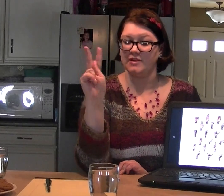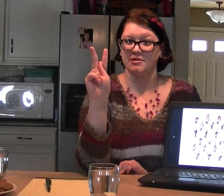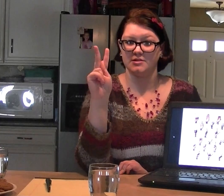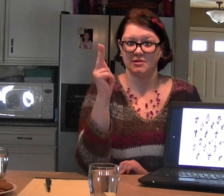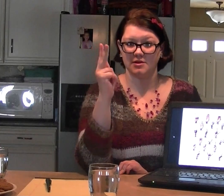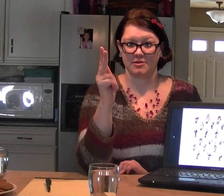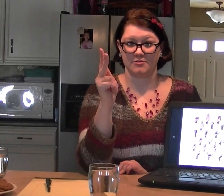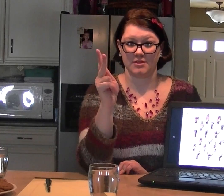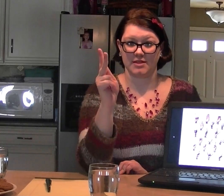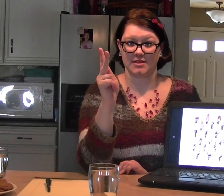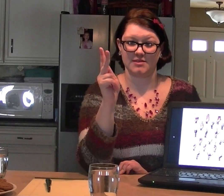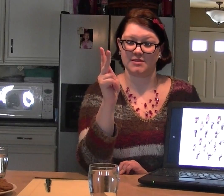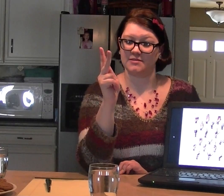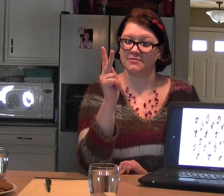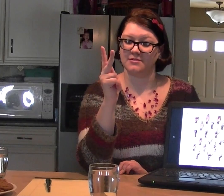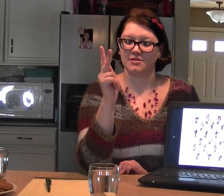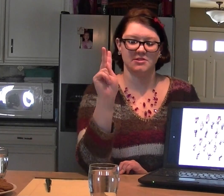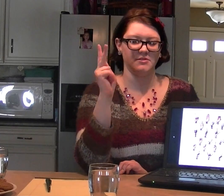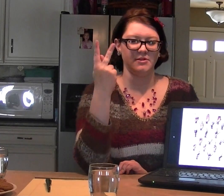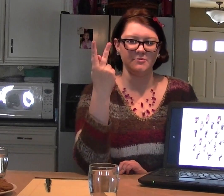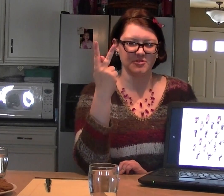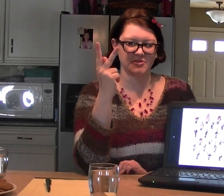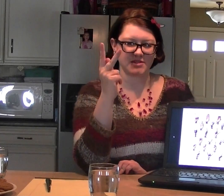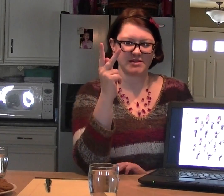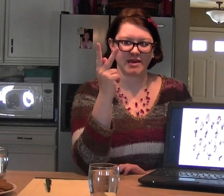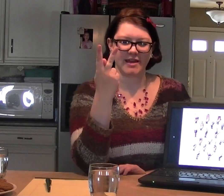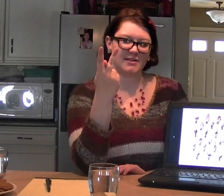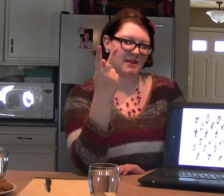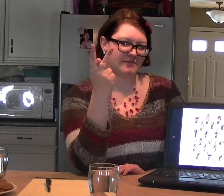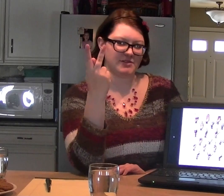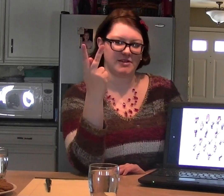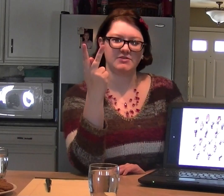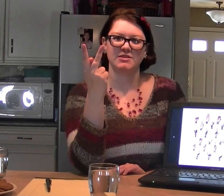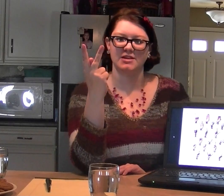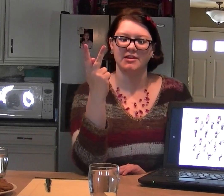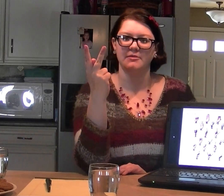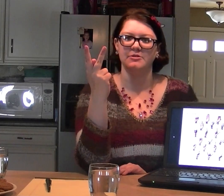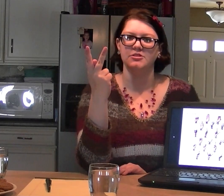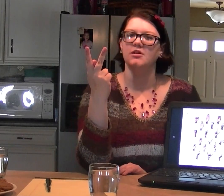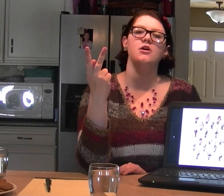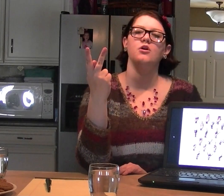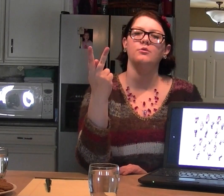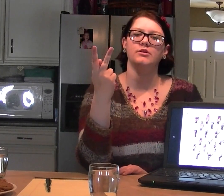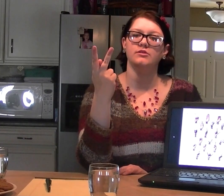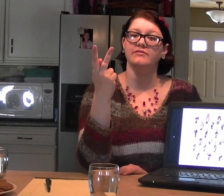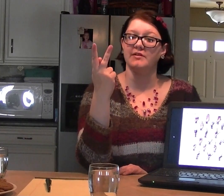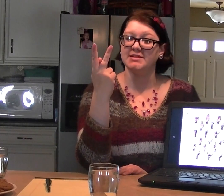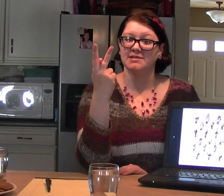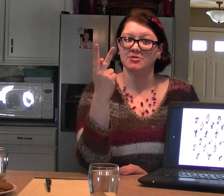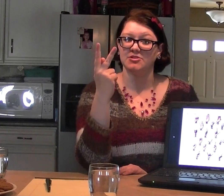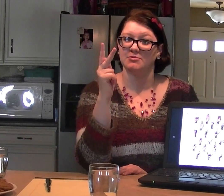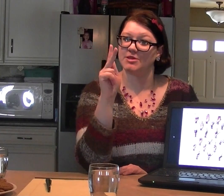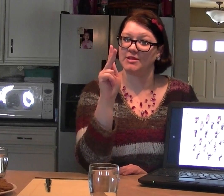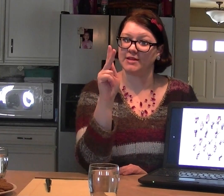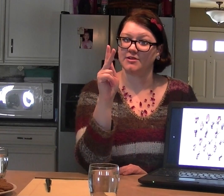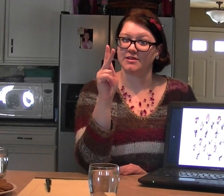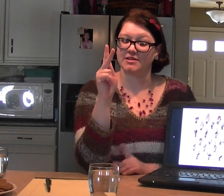fingers, hold it like this. So it almost looks like a K. A lot of the letters in sign language will look very similar to what the letter is